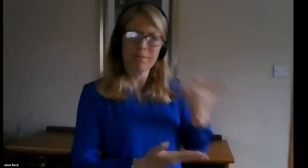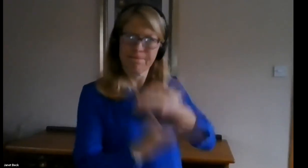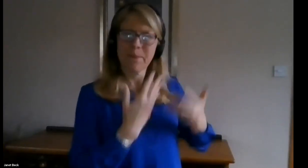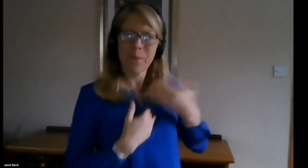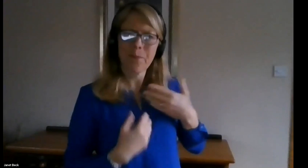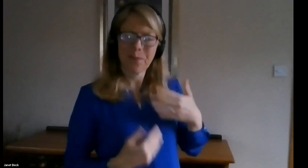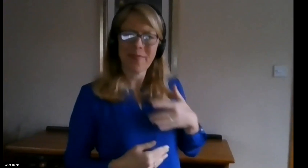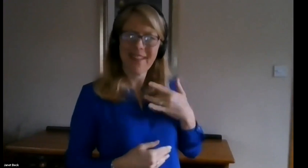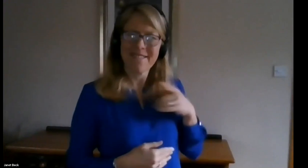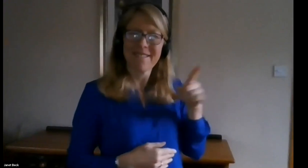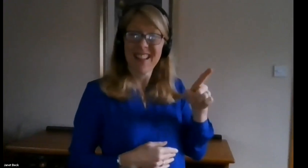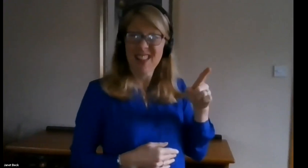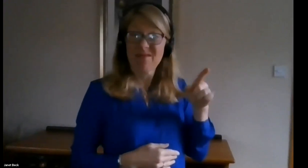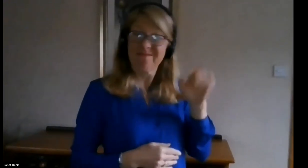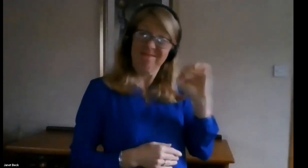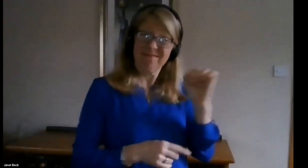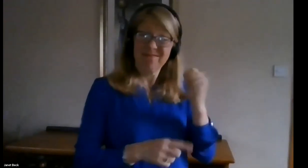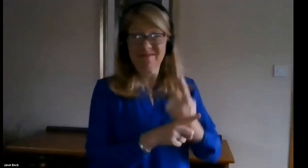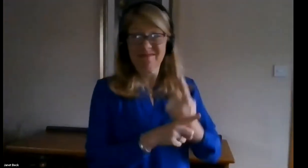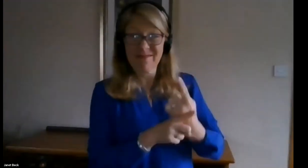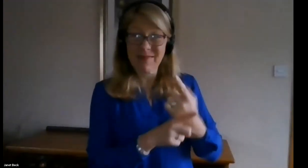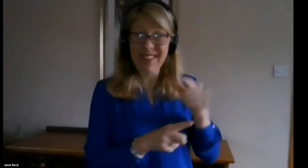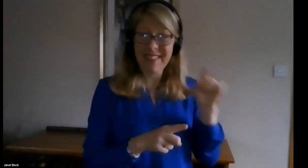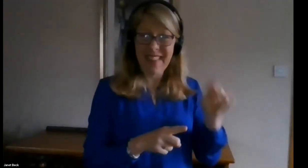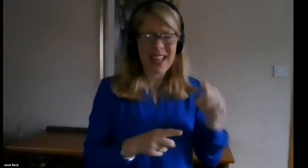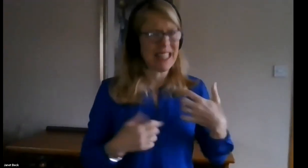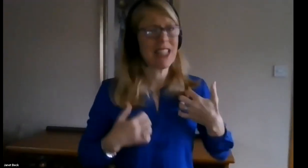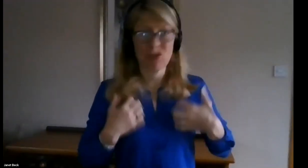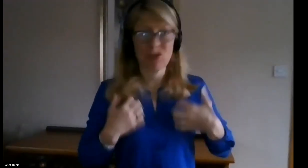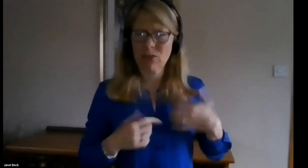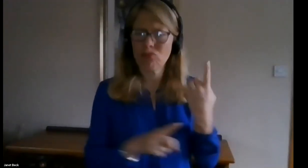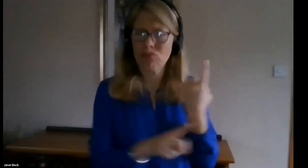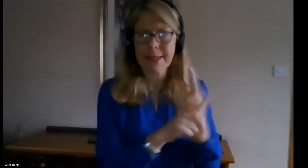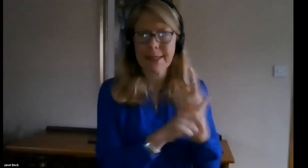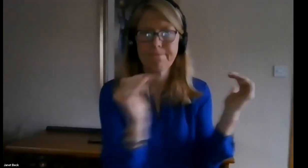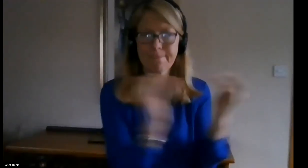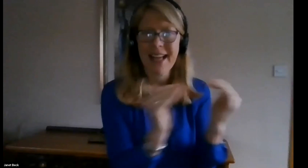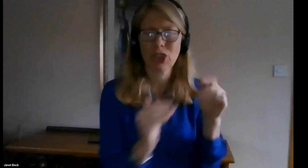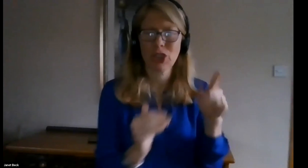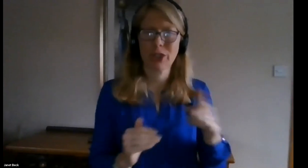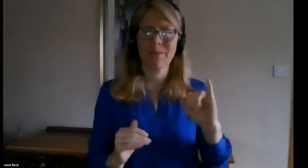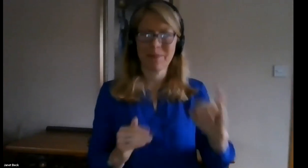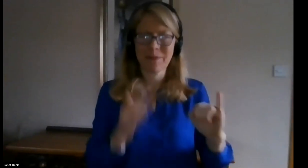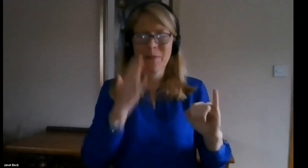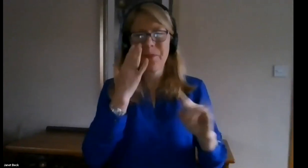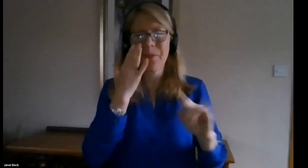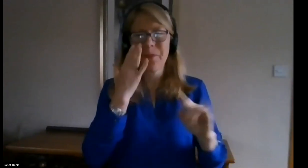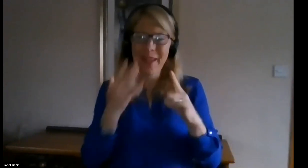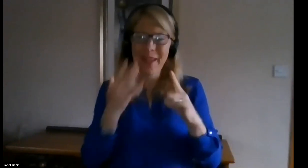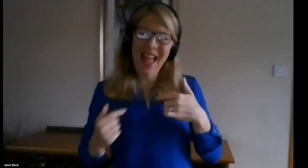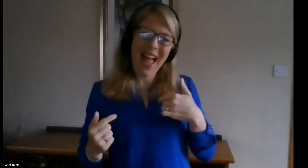in particular where the diversity inclusion space collide. She wants to ask